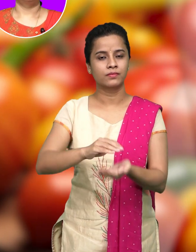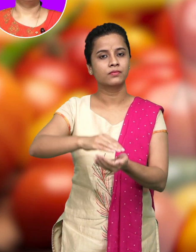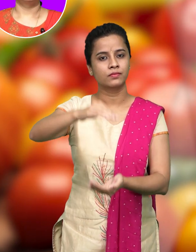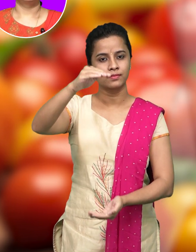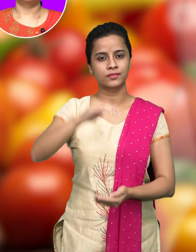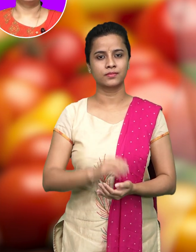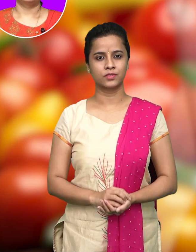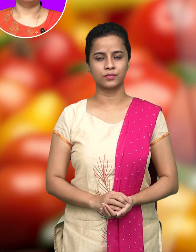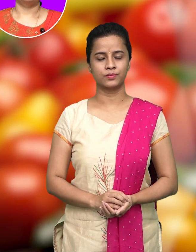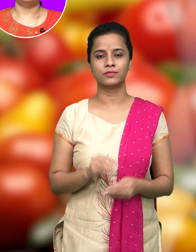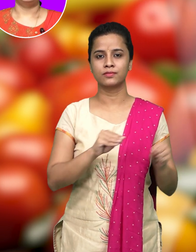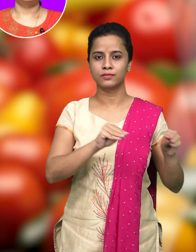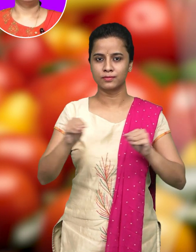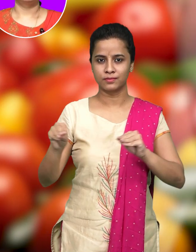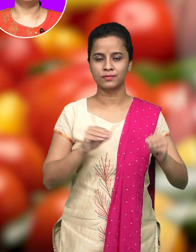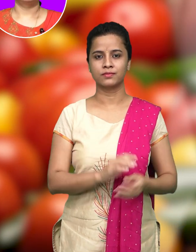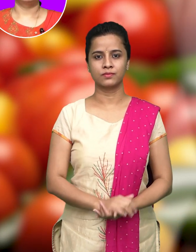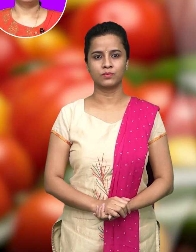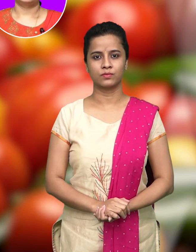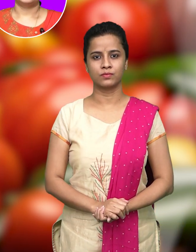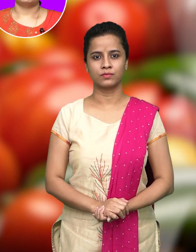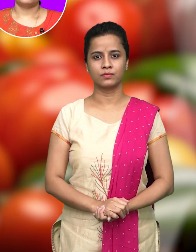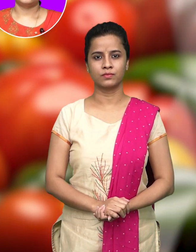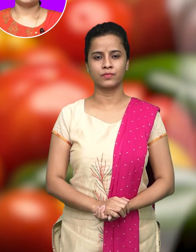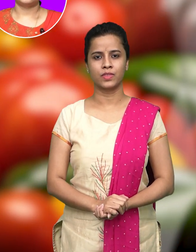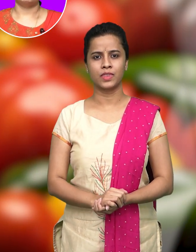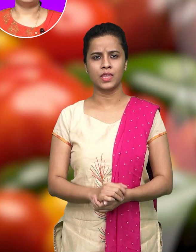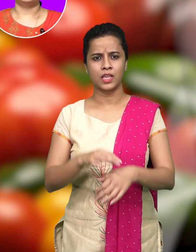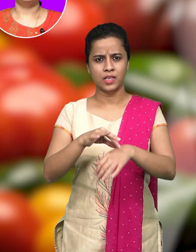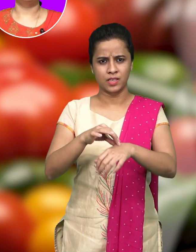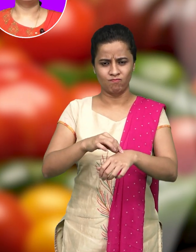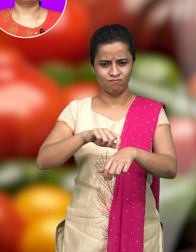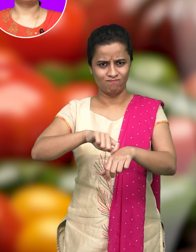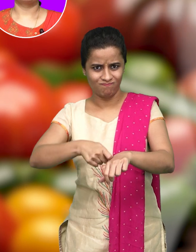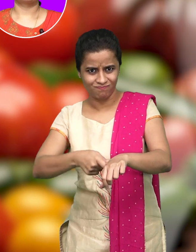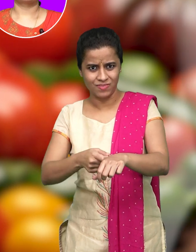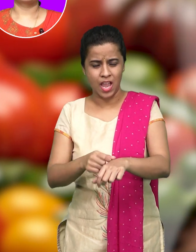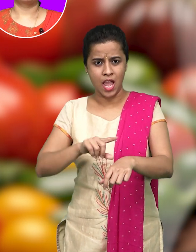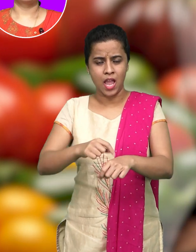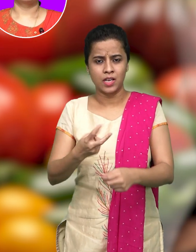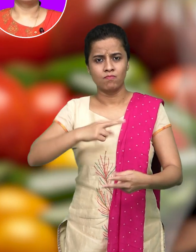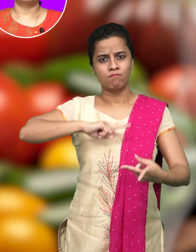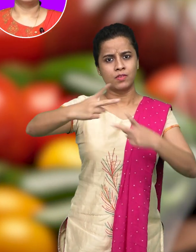growth, movement, response to stimuli,